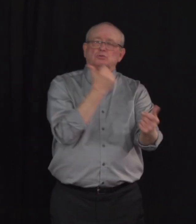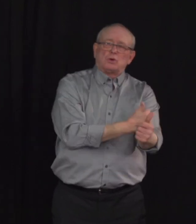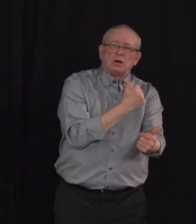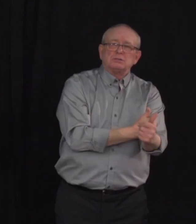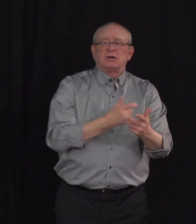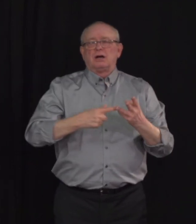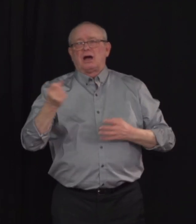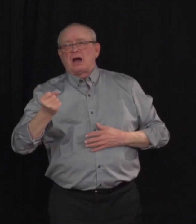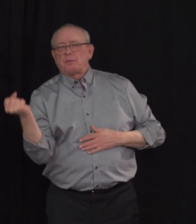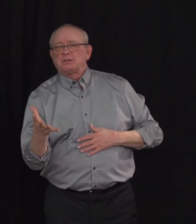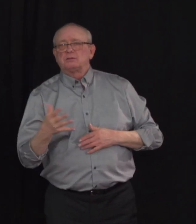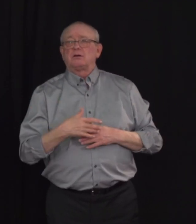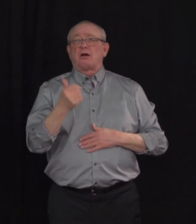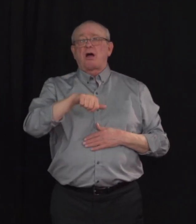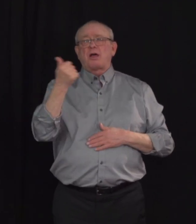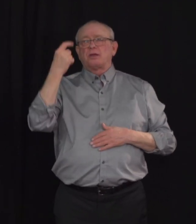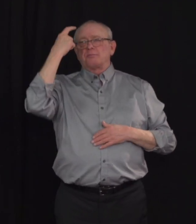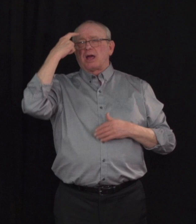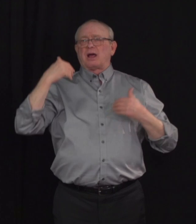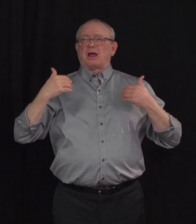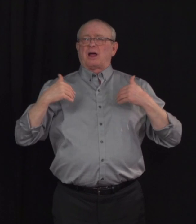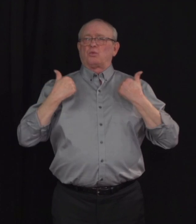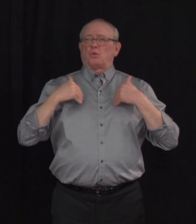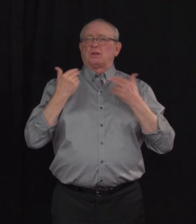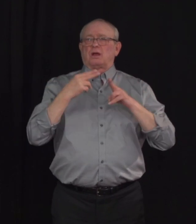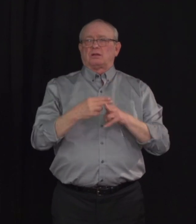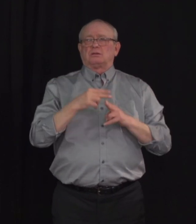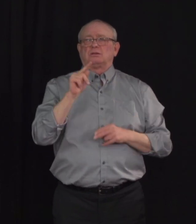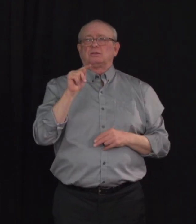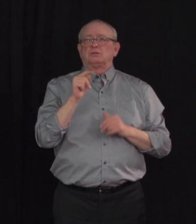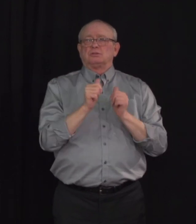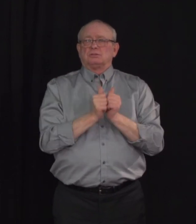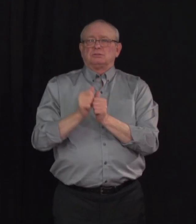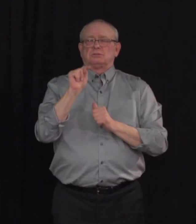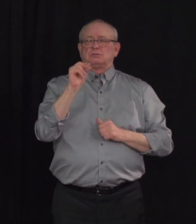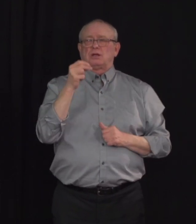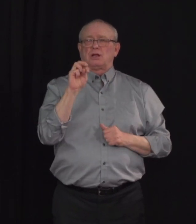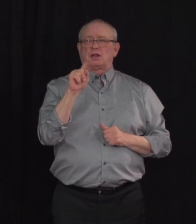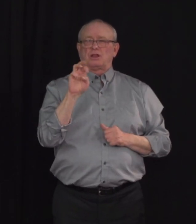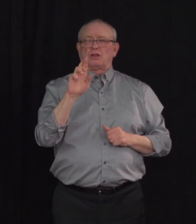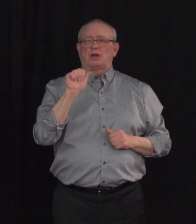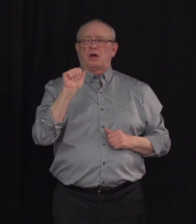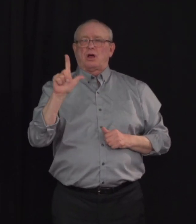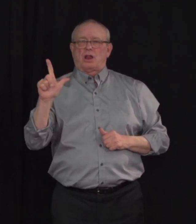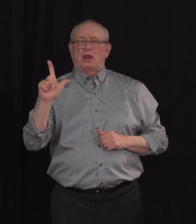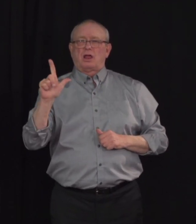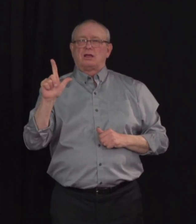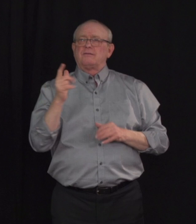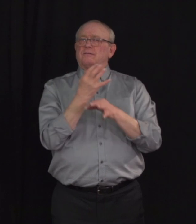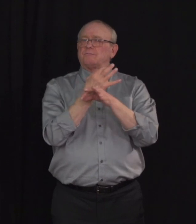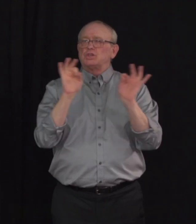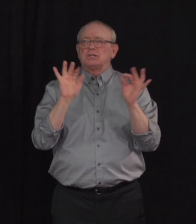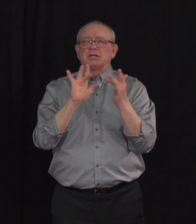services 24 hours a day, 7 days a week. Phone numbers and details about these services and other resources